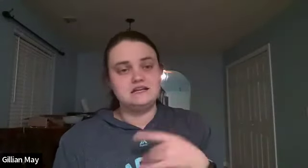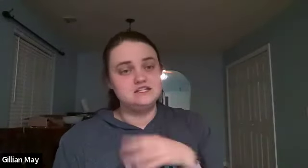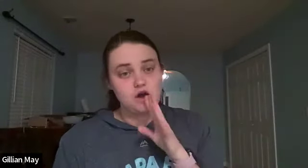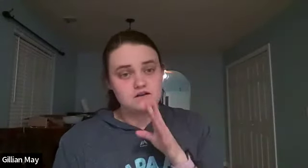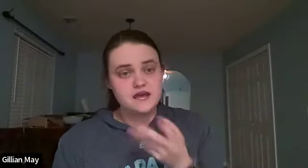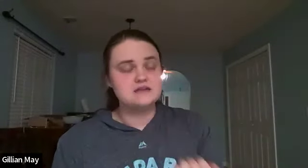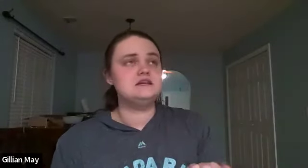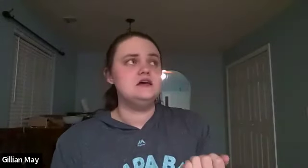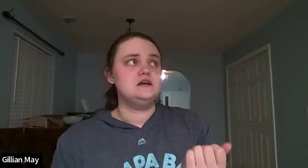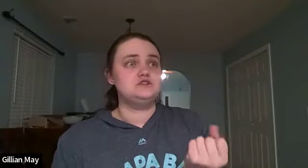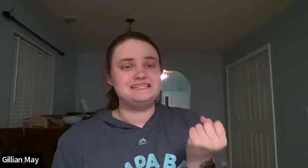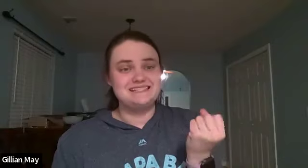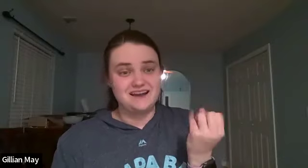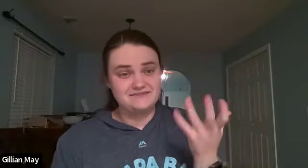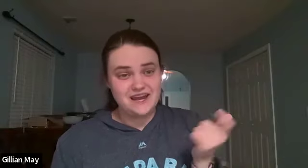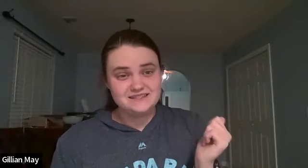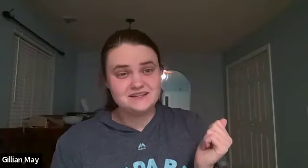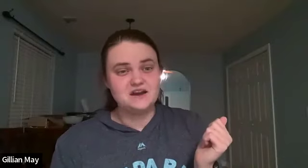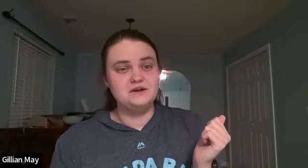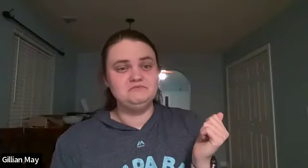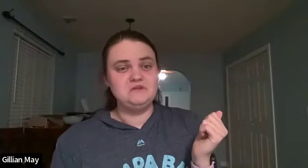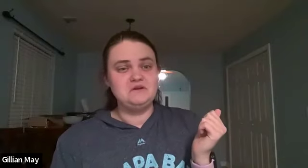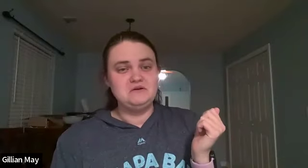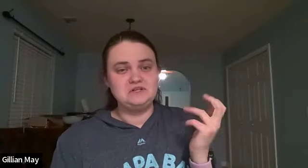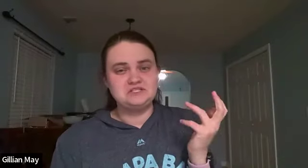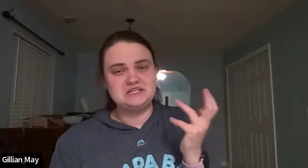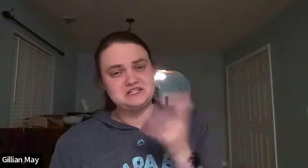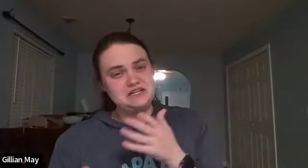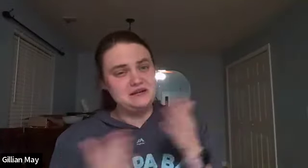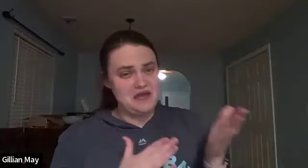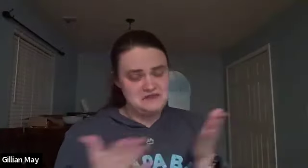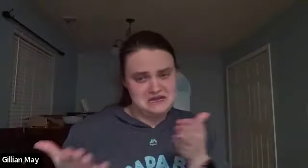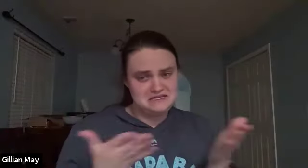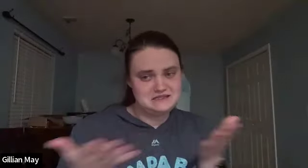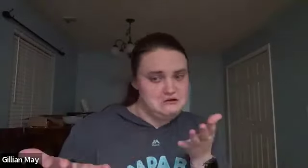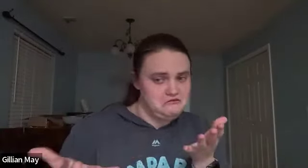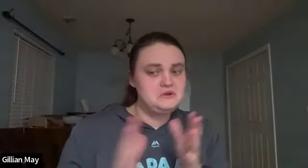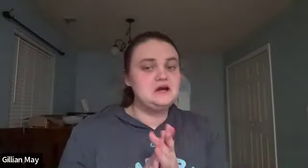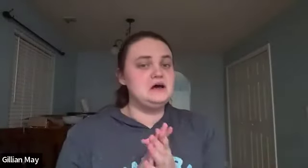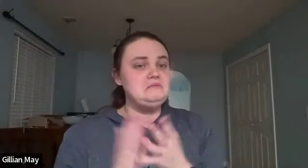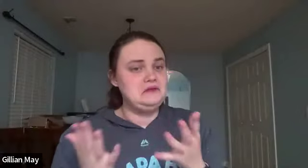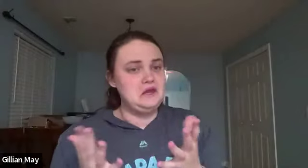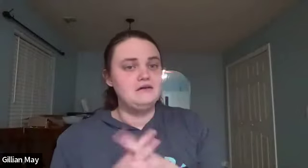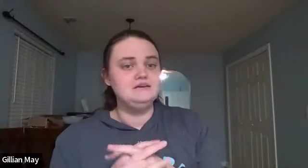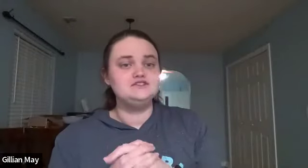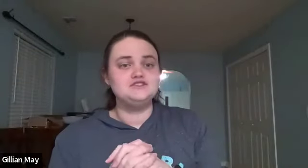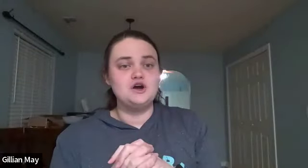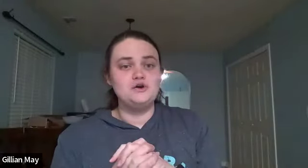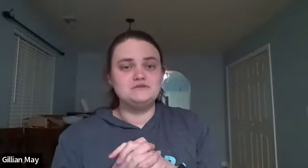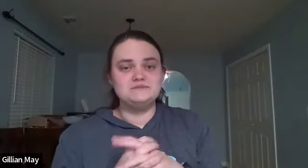I talk fast, so I sign fast, which is a good and a bad thing in itself. But yeah. So sometimes